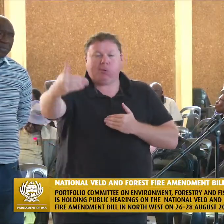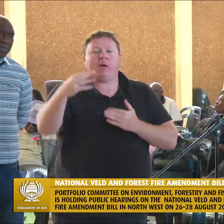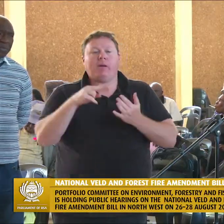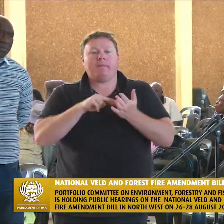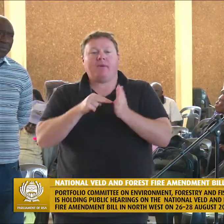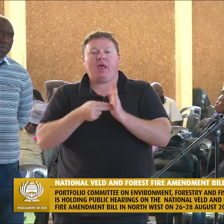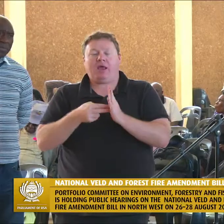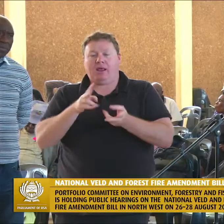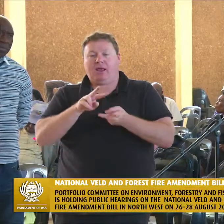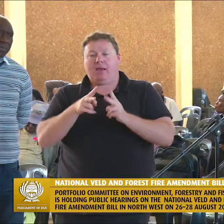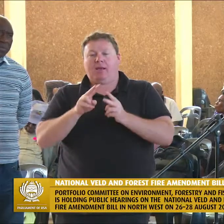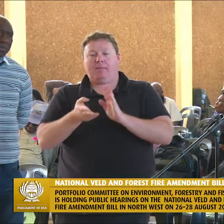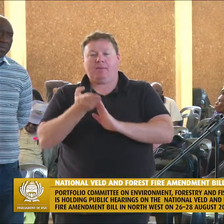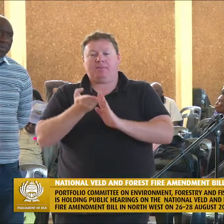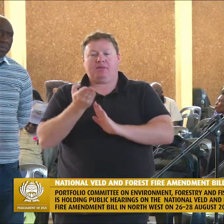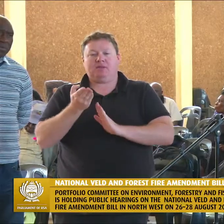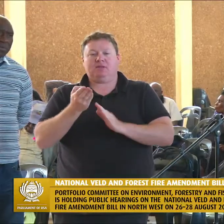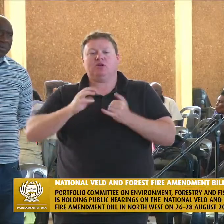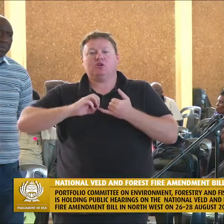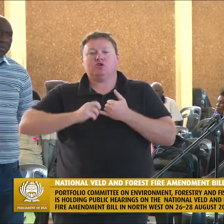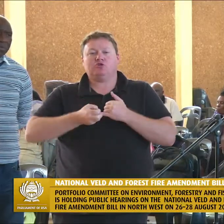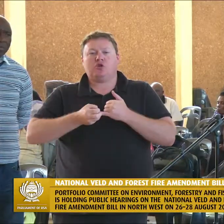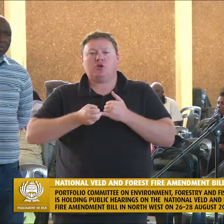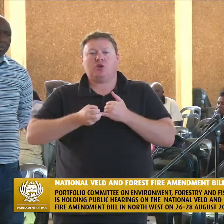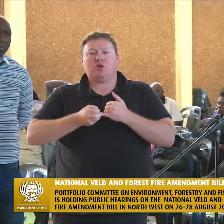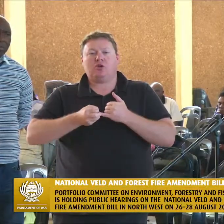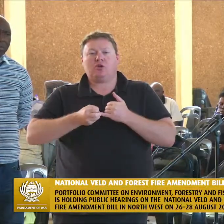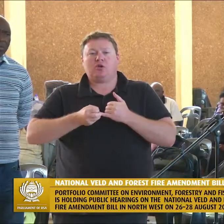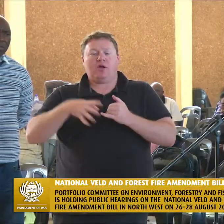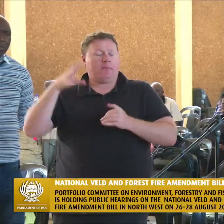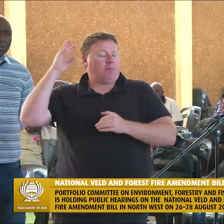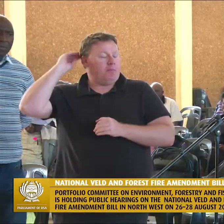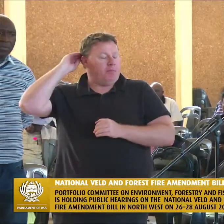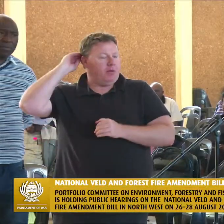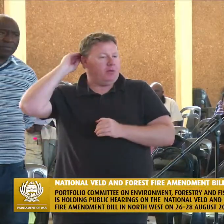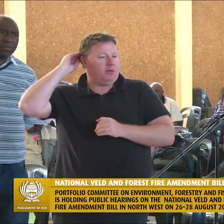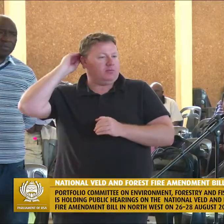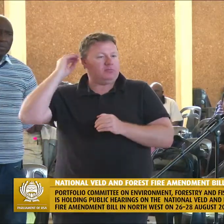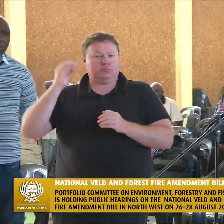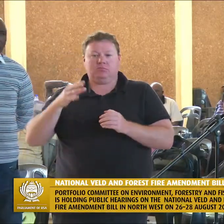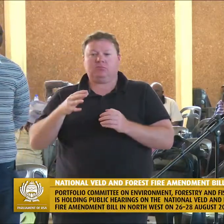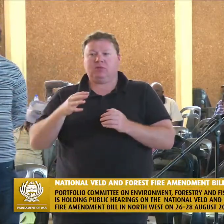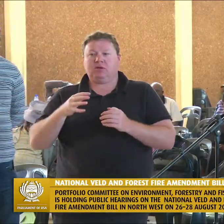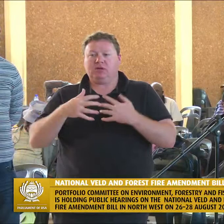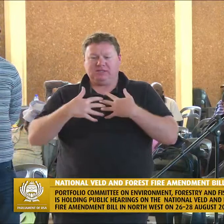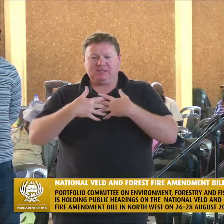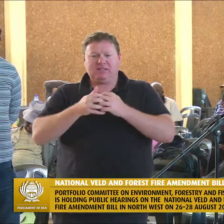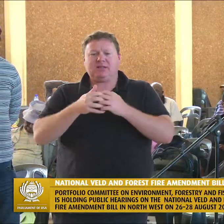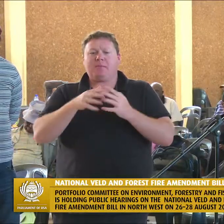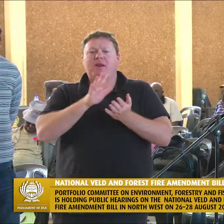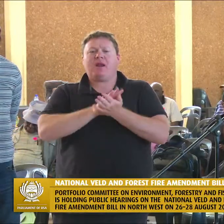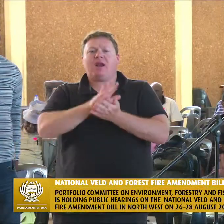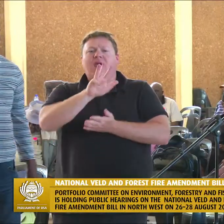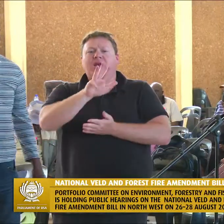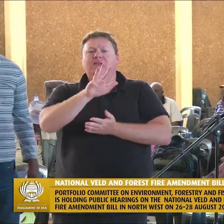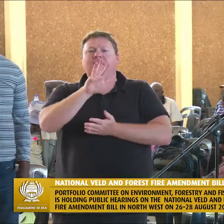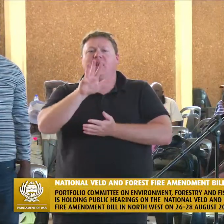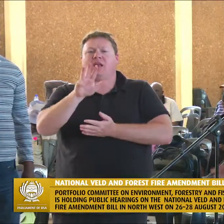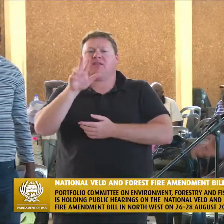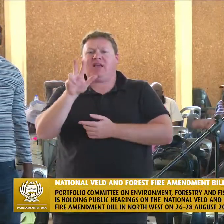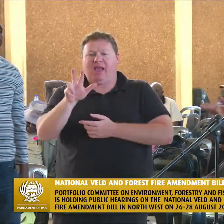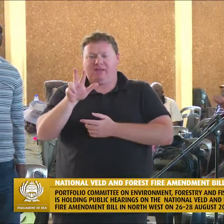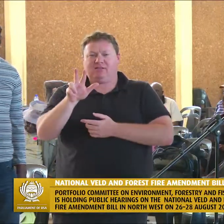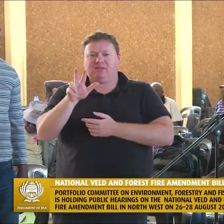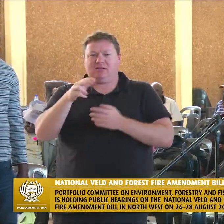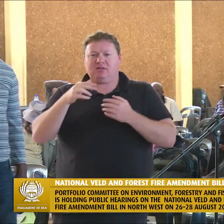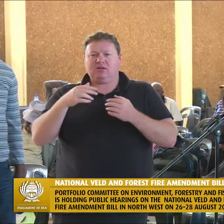us also try to take stock as to since 1998 with the first inception of the bill what is it that has worked well what